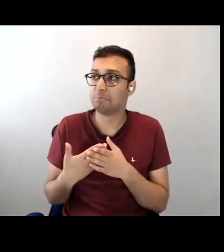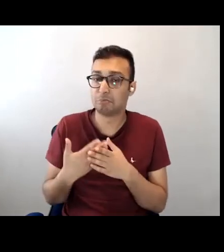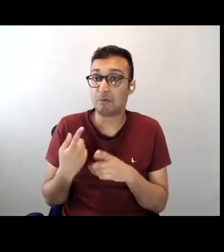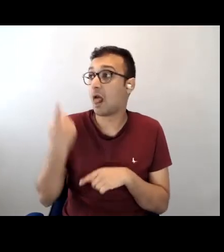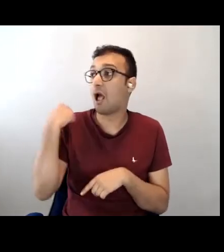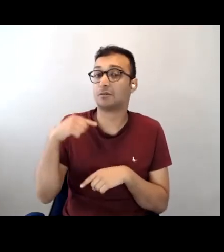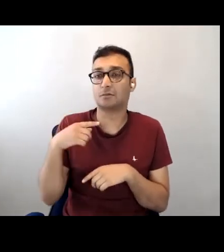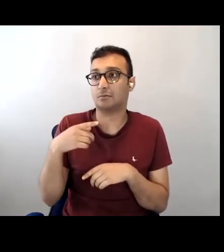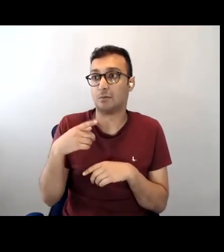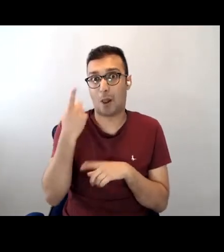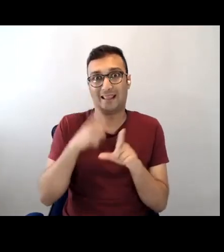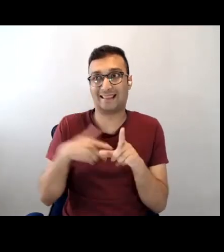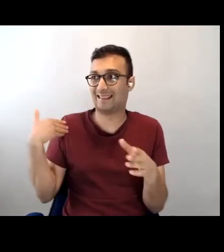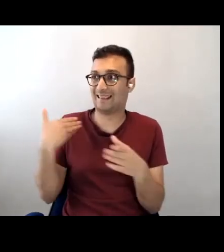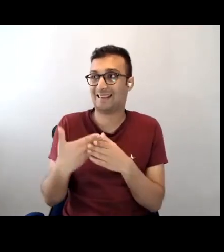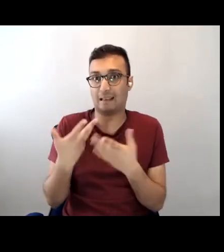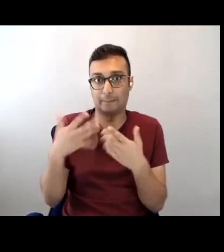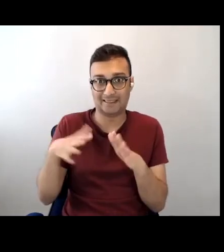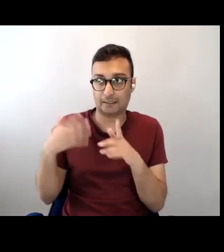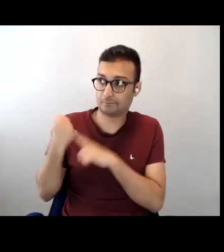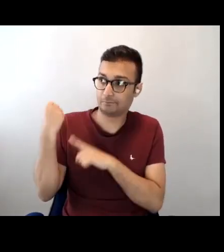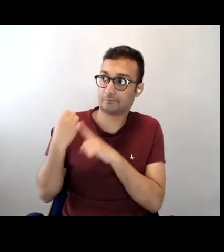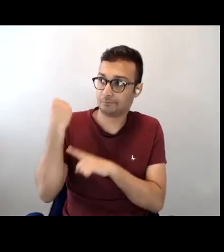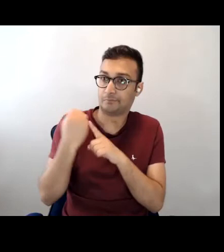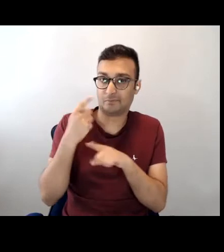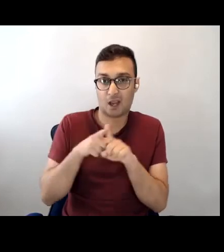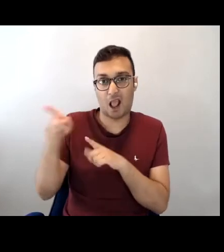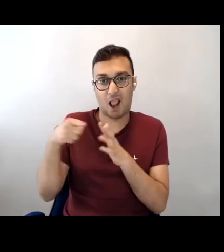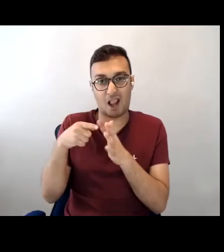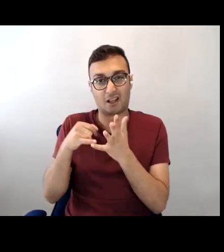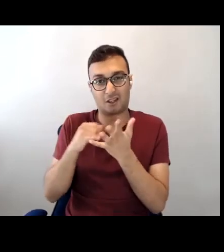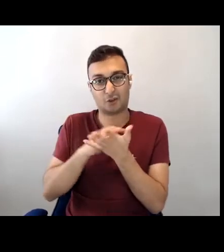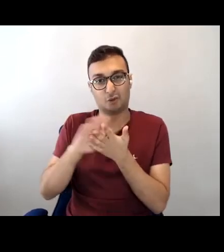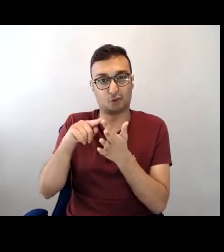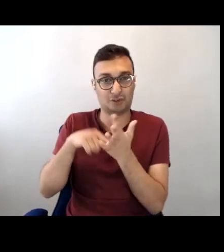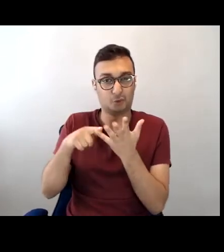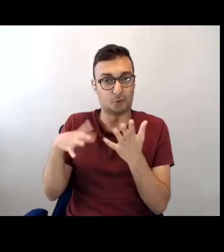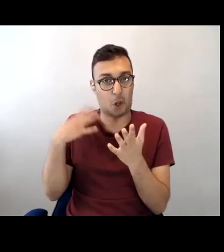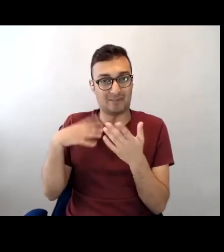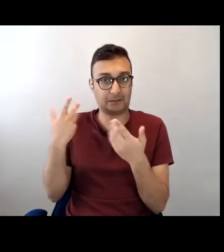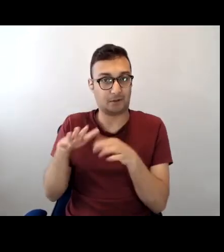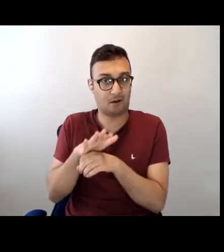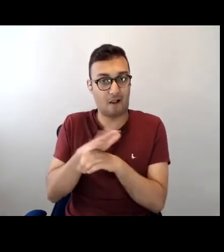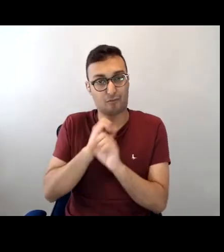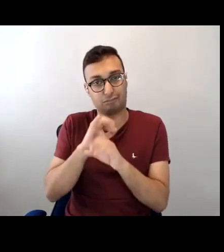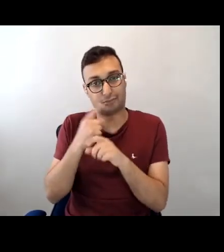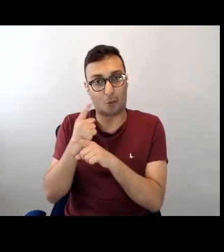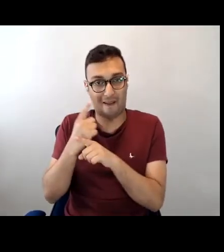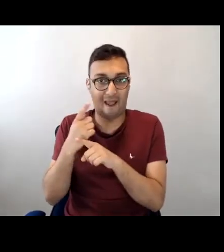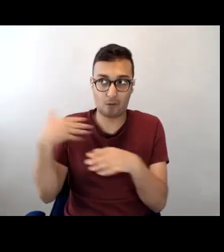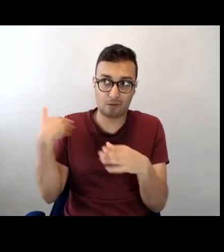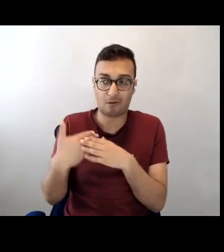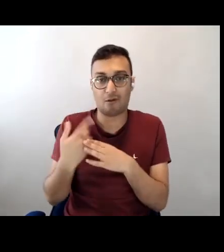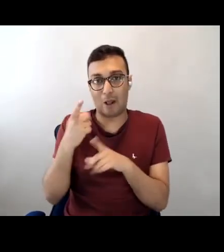year as already presented by Shatu. I hope I can add some points on